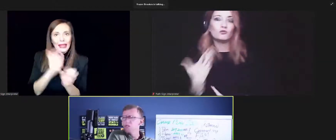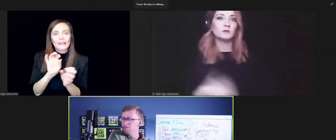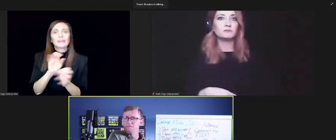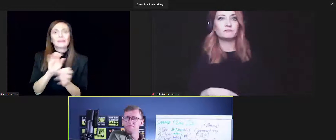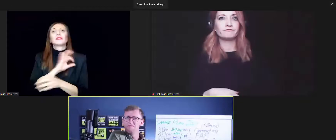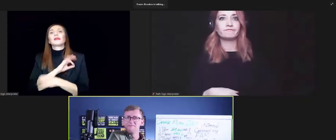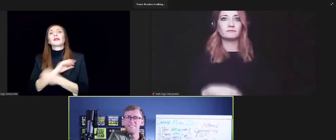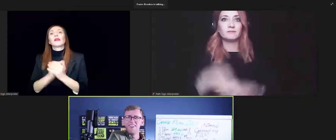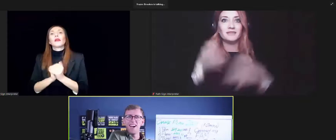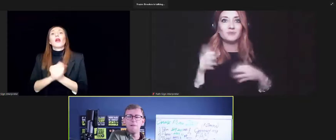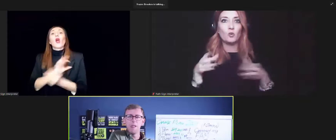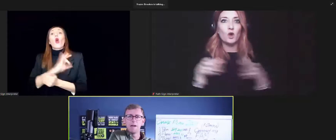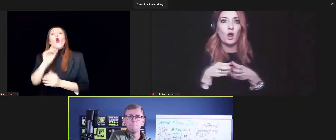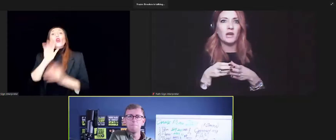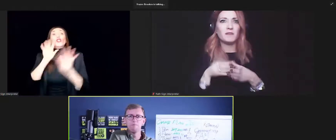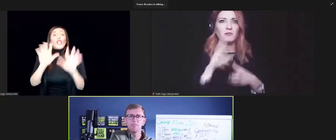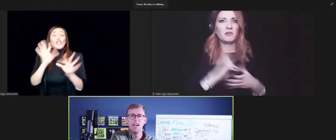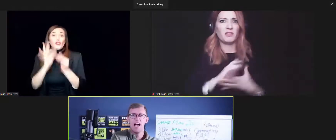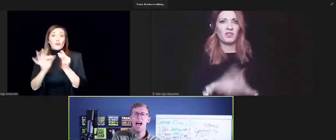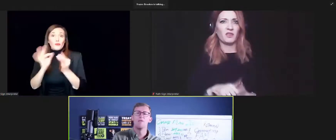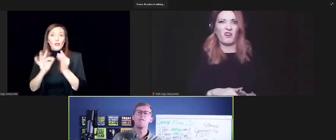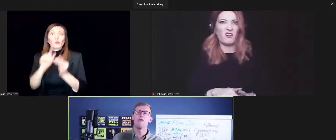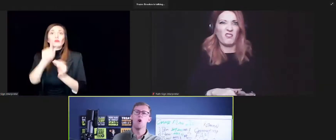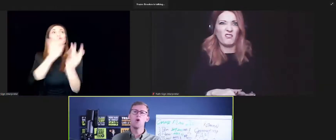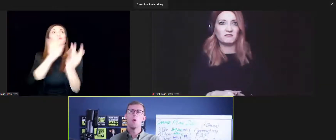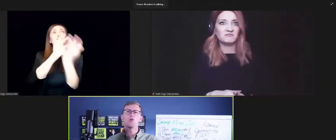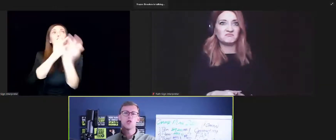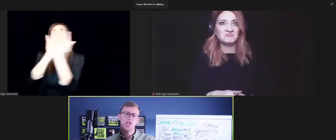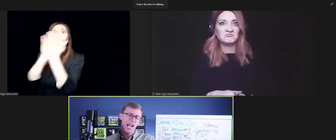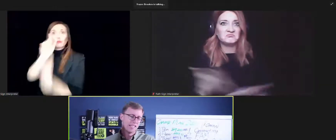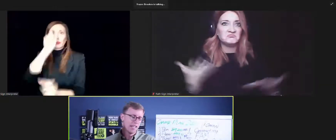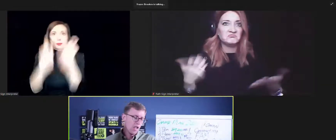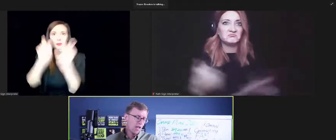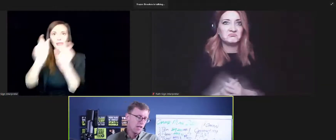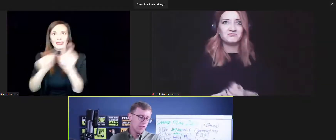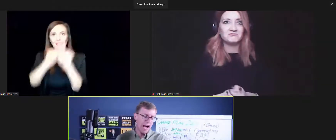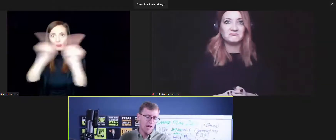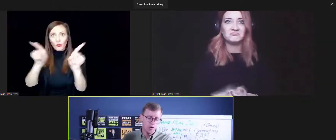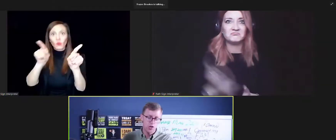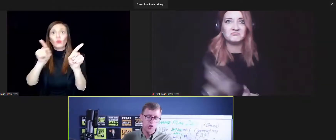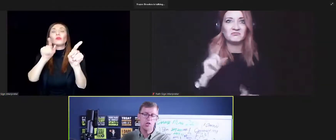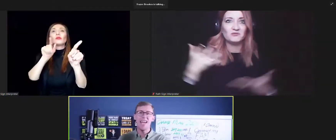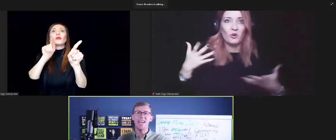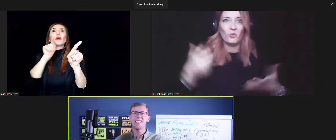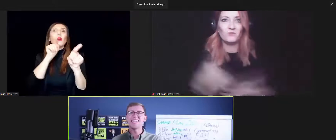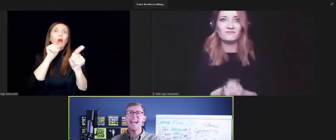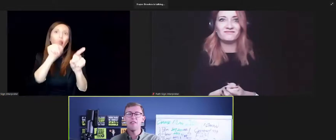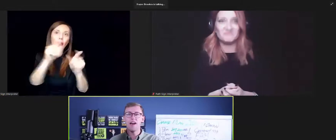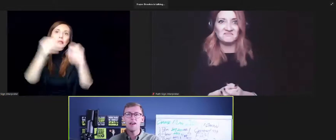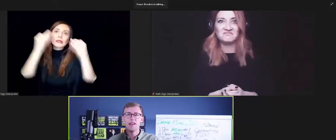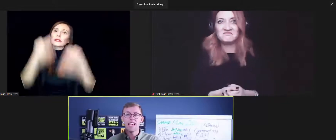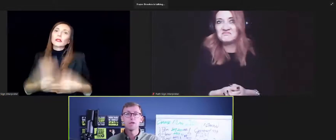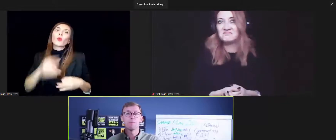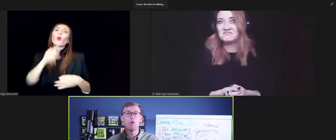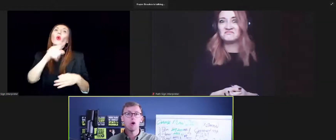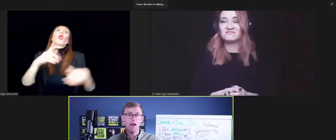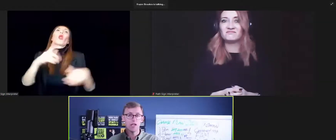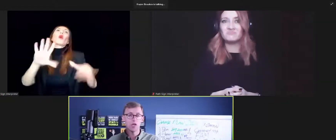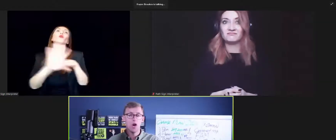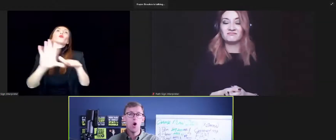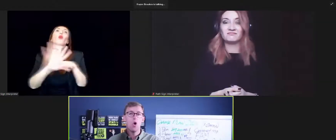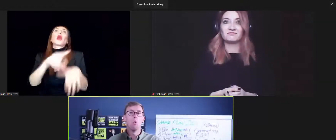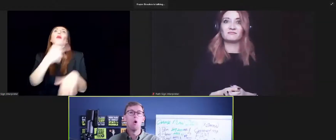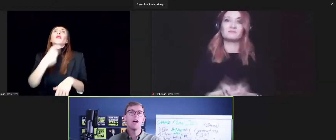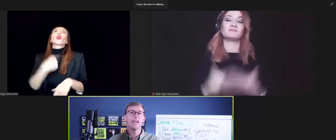boss, right? Henry Ford once said that staying together is